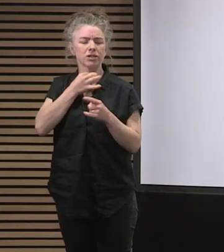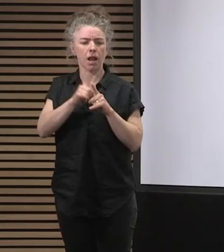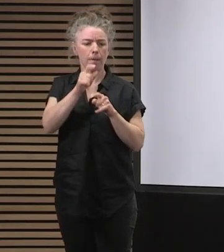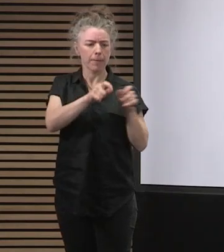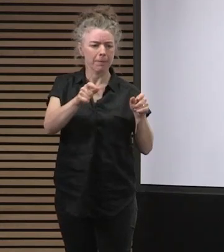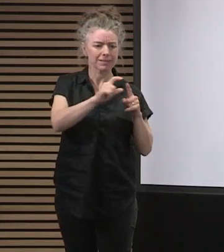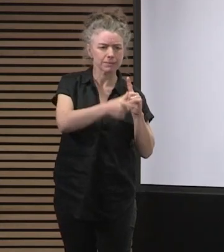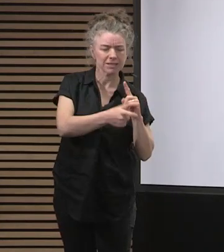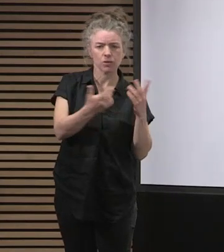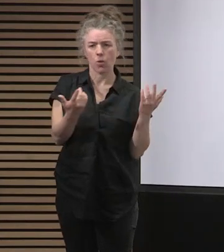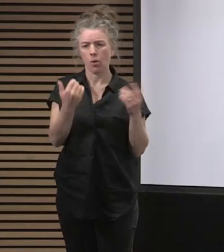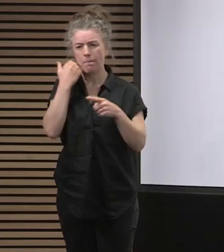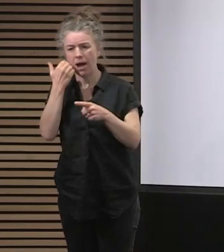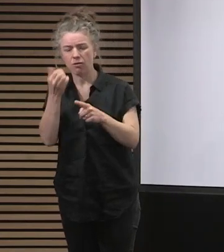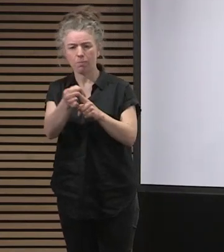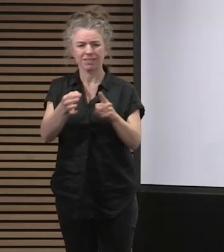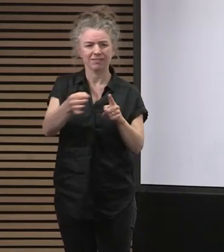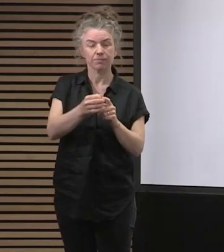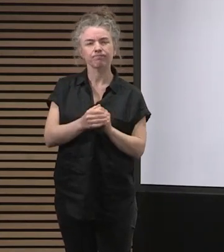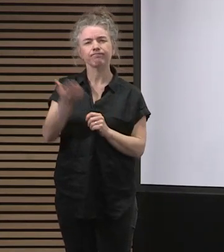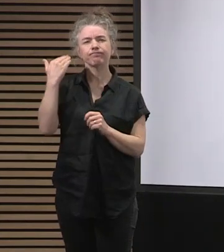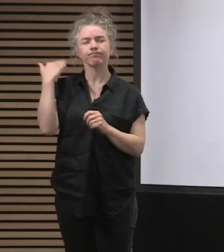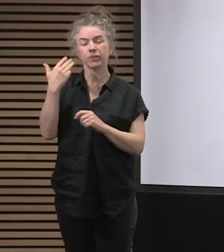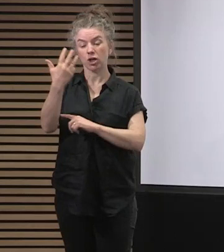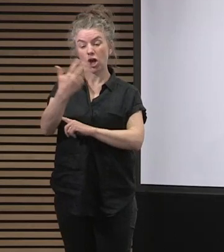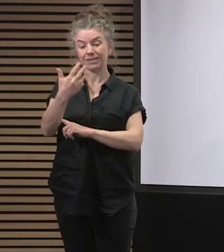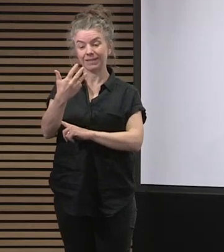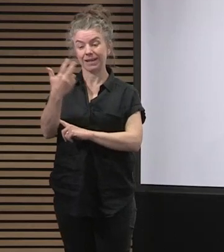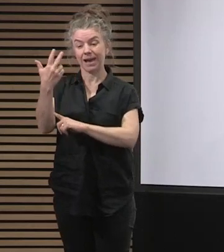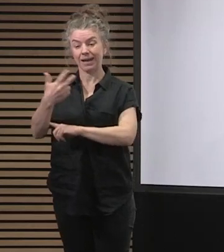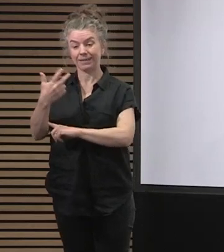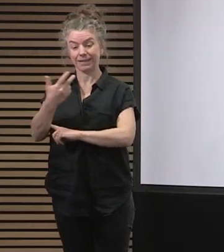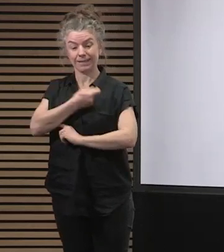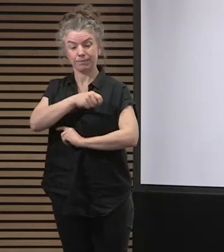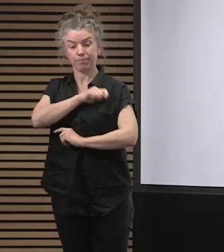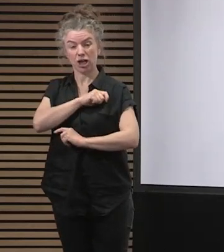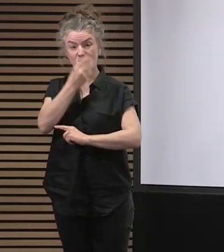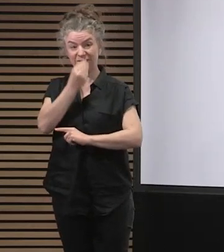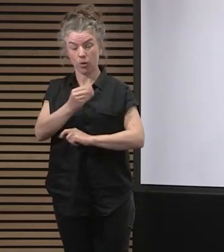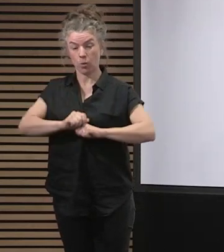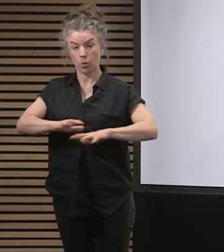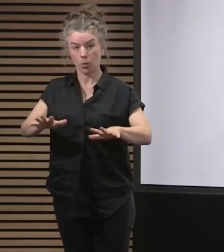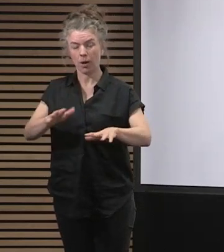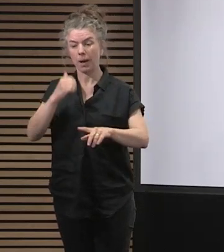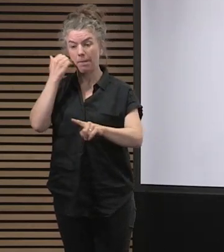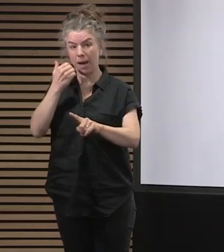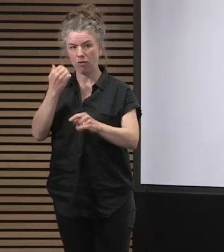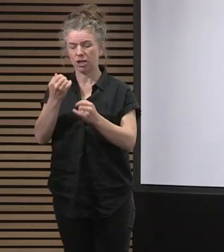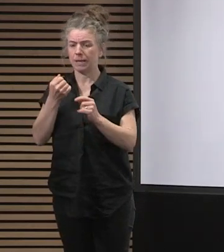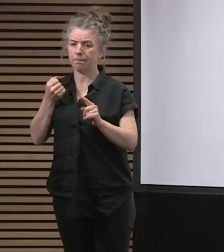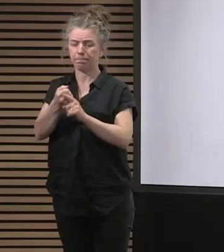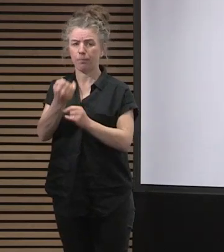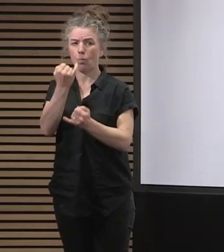from the 1918 Spanish flu pandemic that Maori were hit particularly hard, and